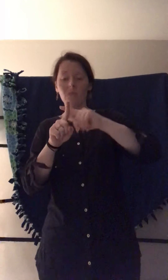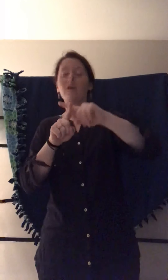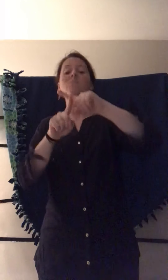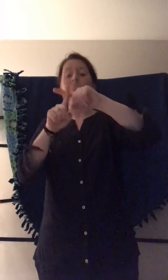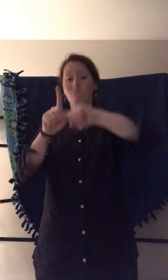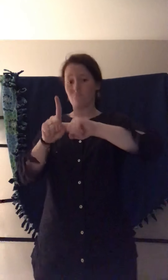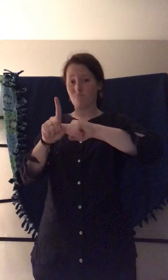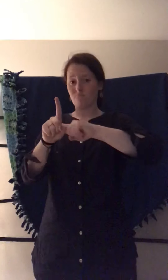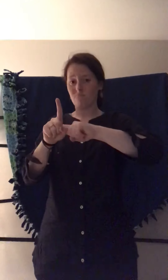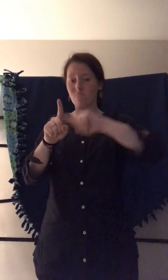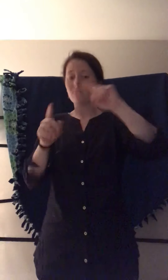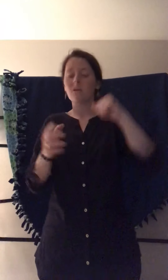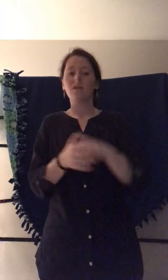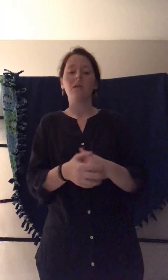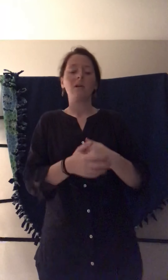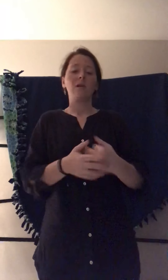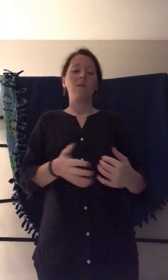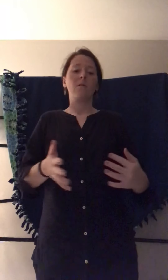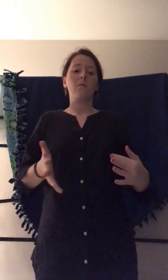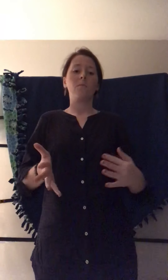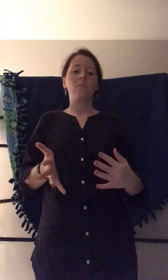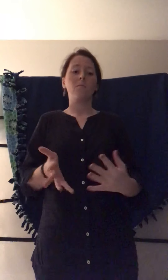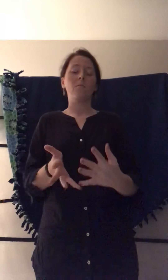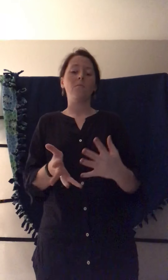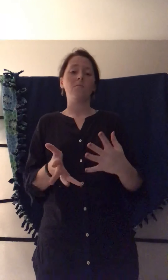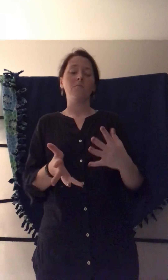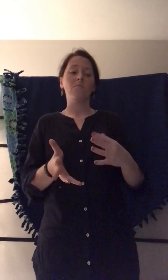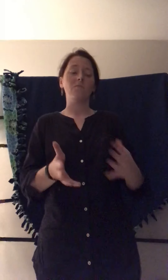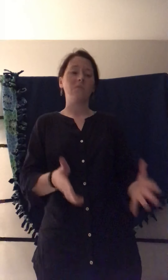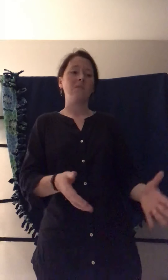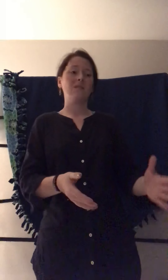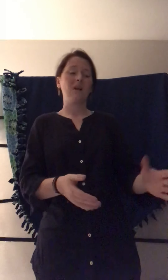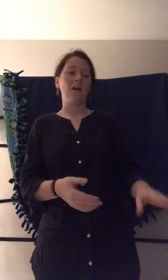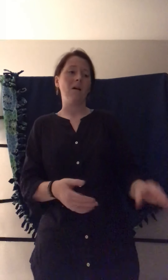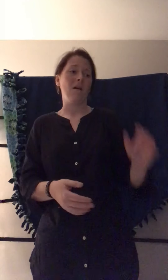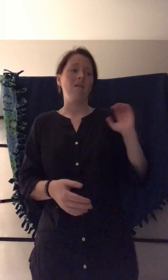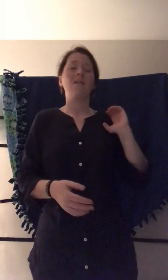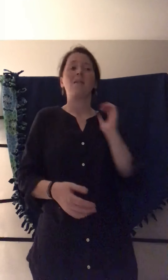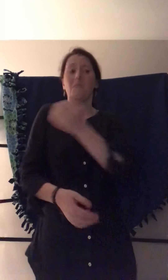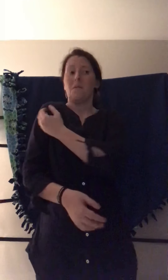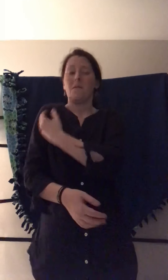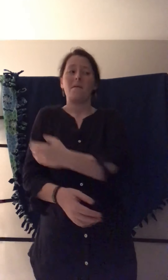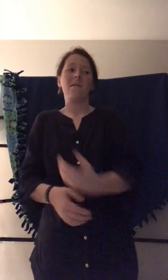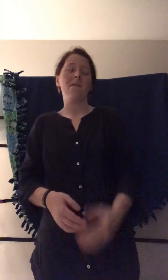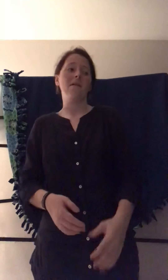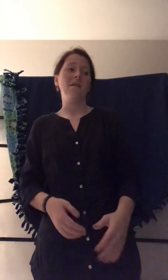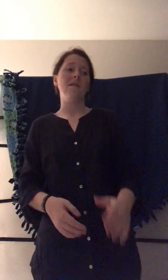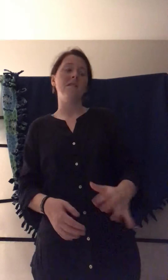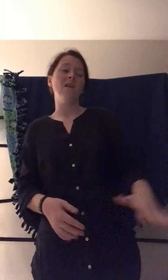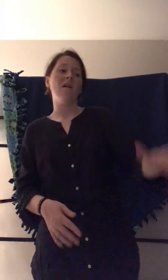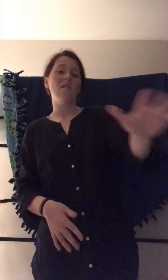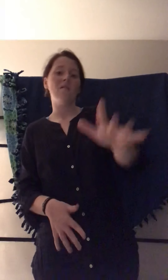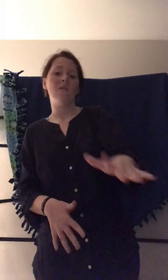other areas of the world where ocean water is warm year-round and wind shear is weak, tropical cyclones can occur all year